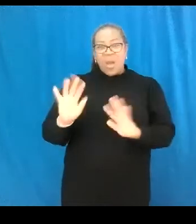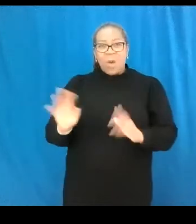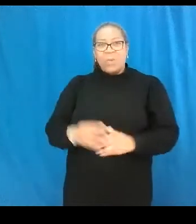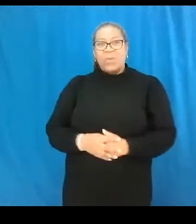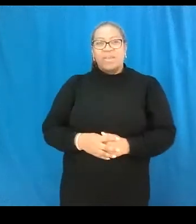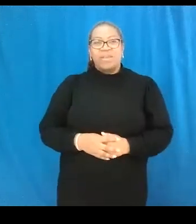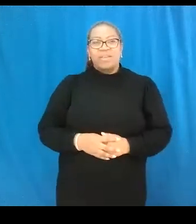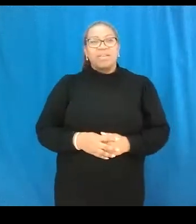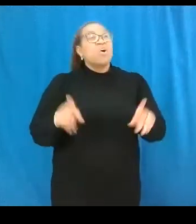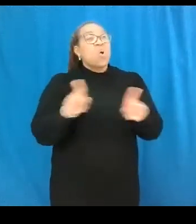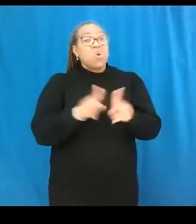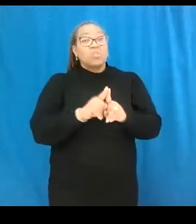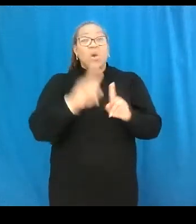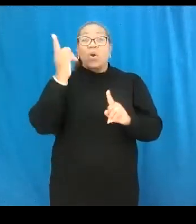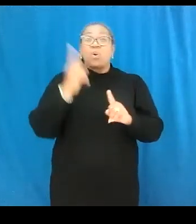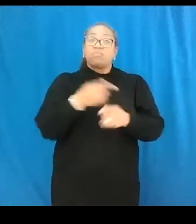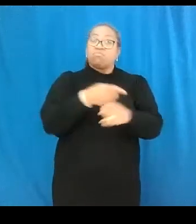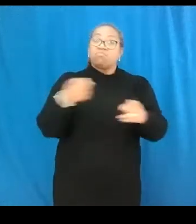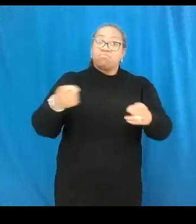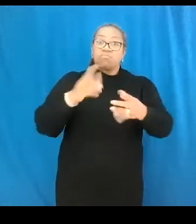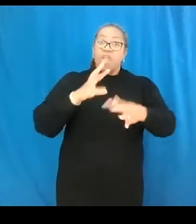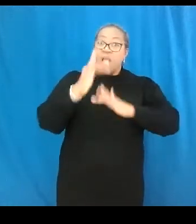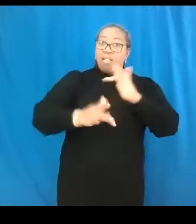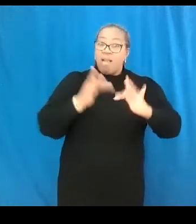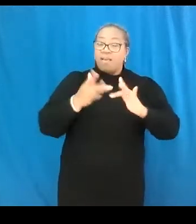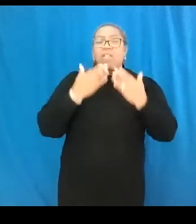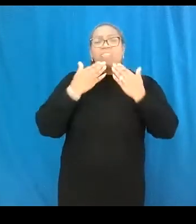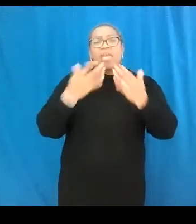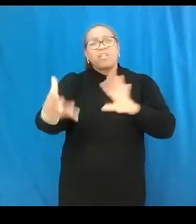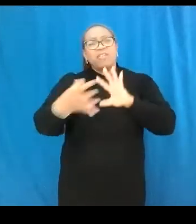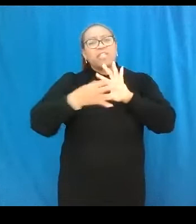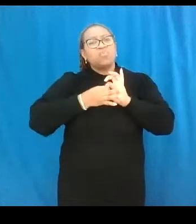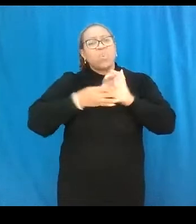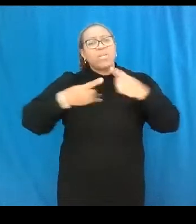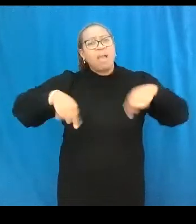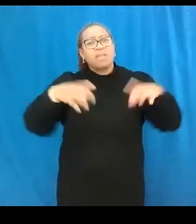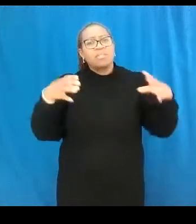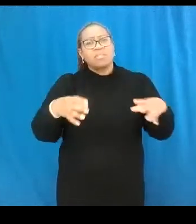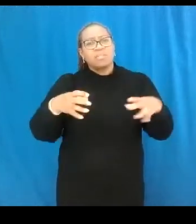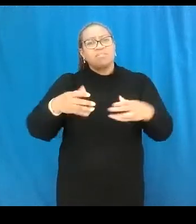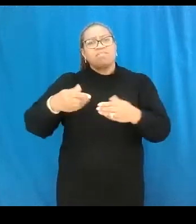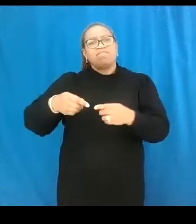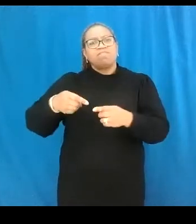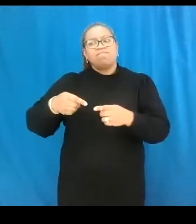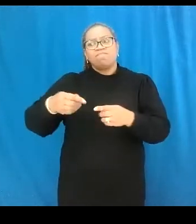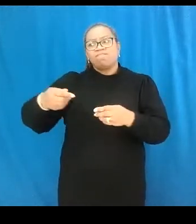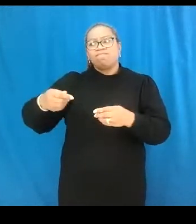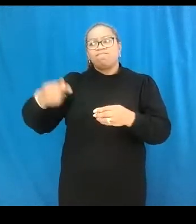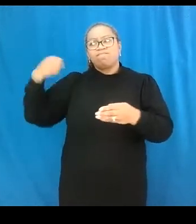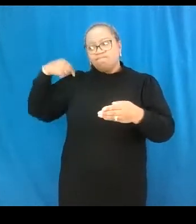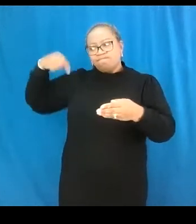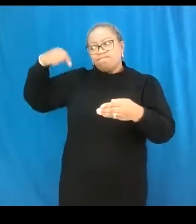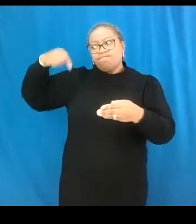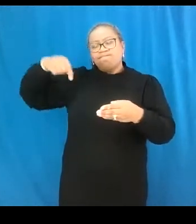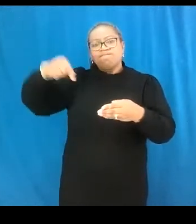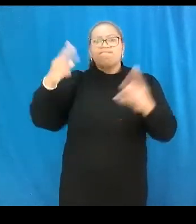also everyone online. Thank you so much for joining us. So over the last few weeks, we've been doing a series called A Letter to London,